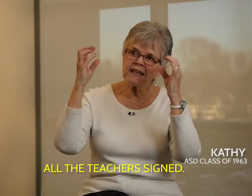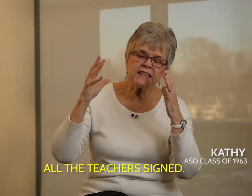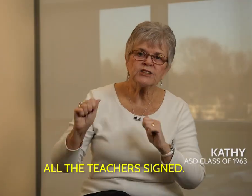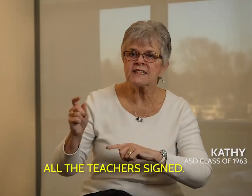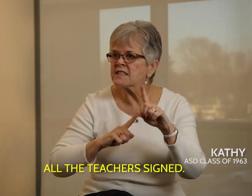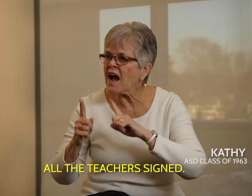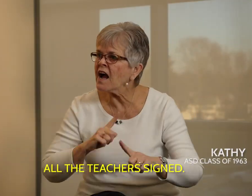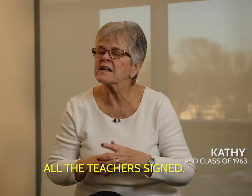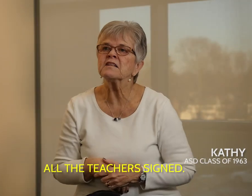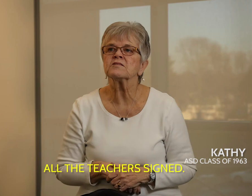All the teachers signed.